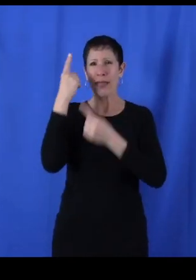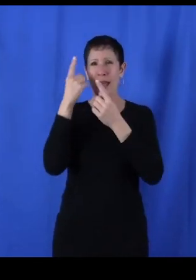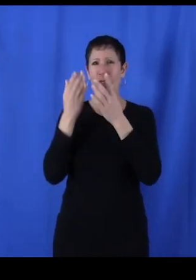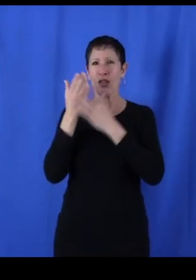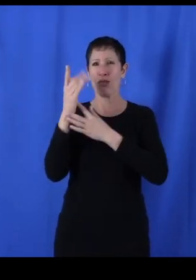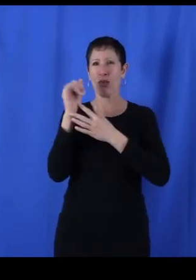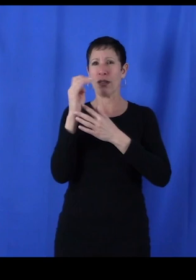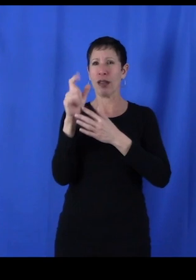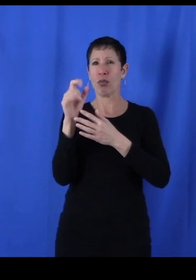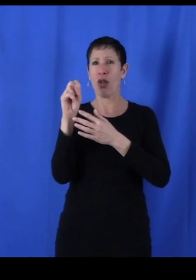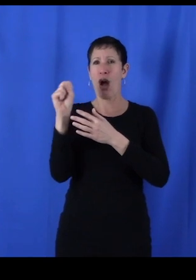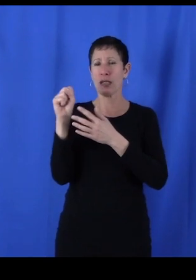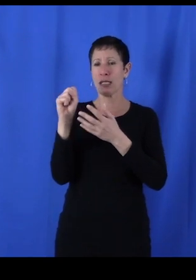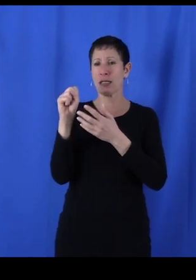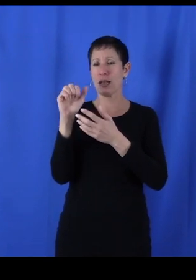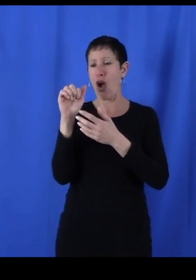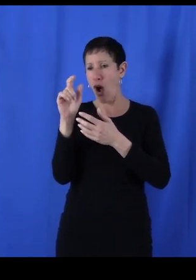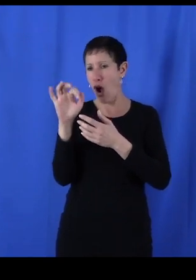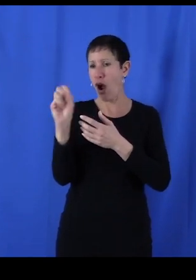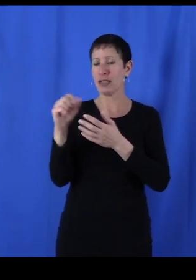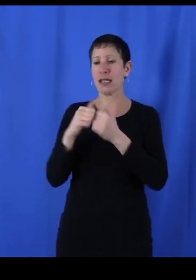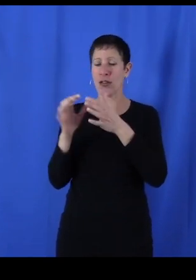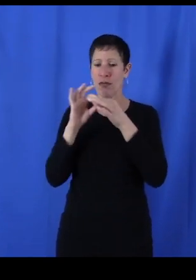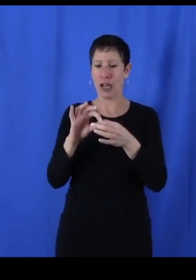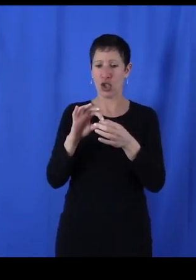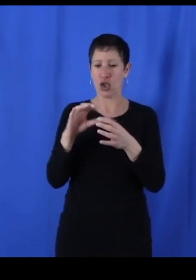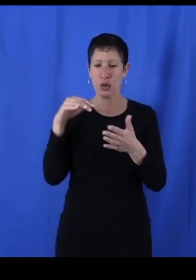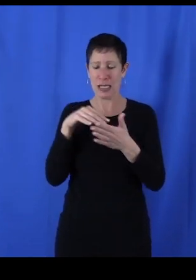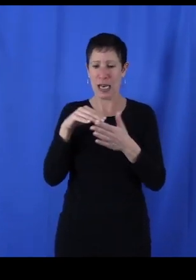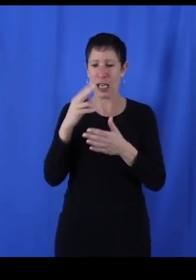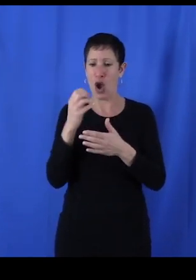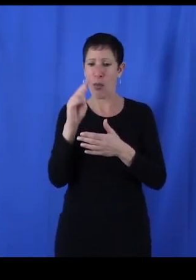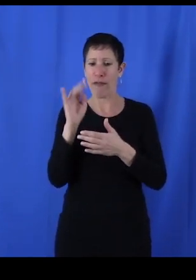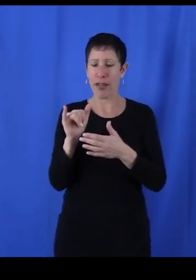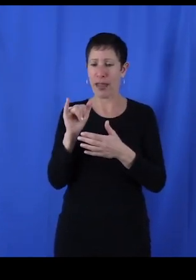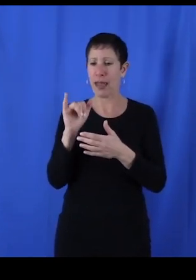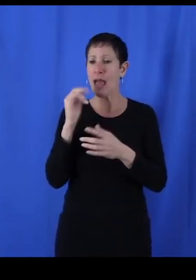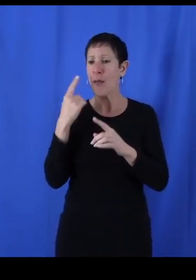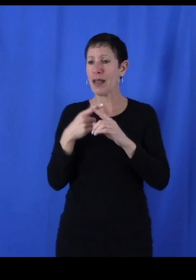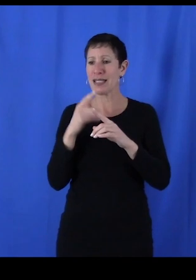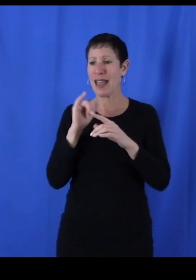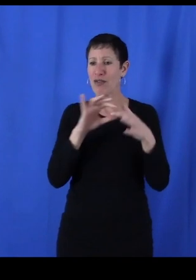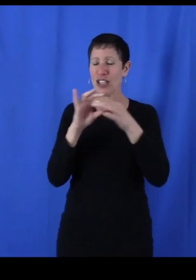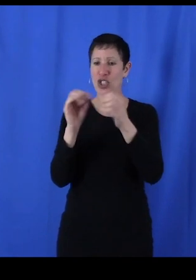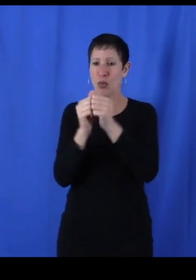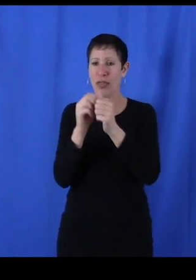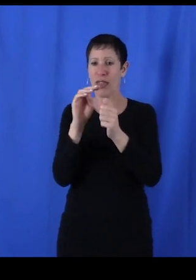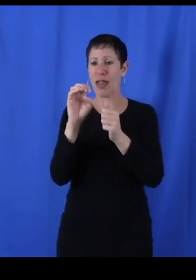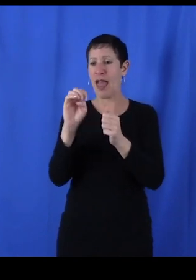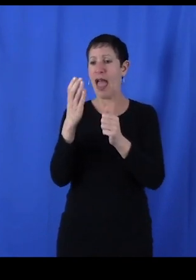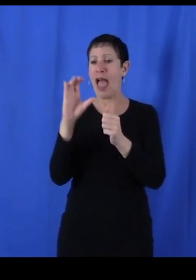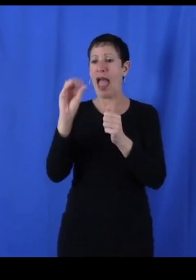its relationship to both studies of homophily and this kind of echo chamber relation is that part of the reason why